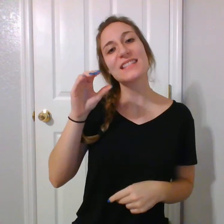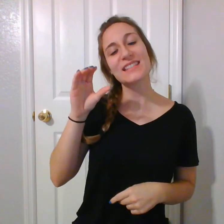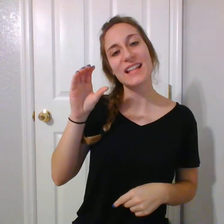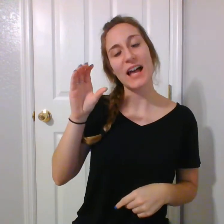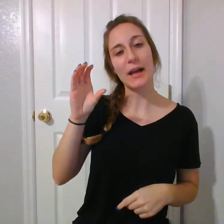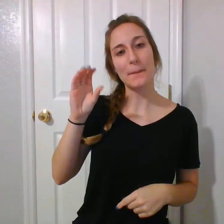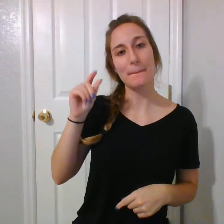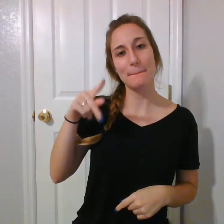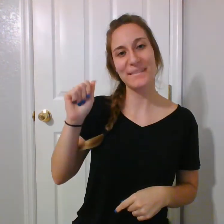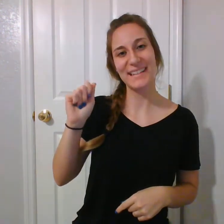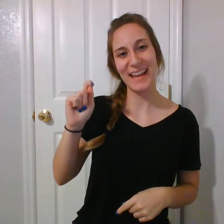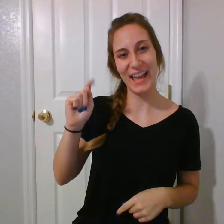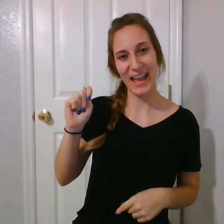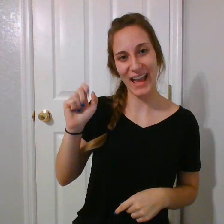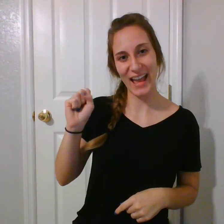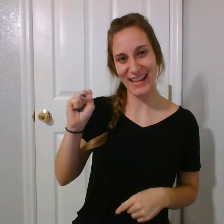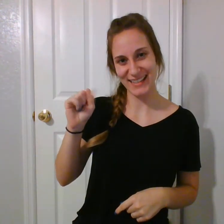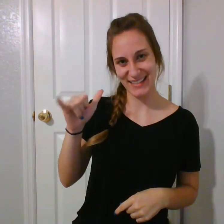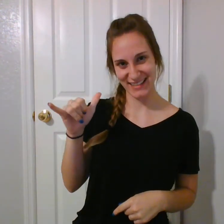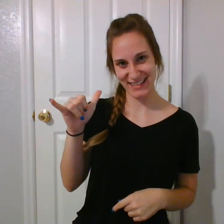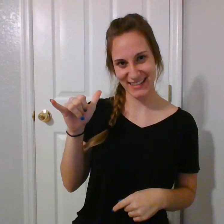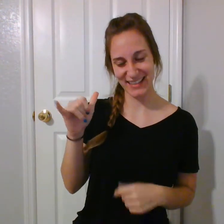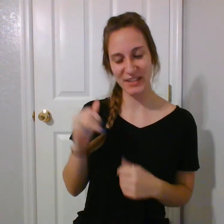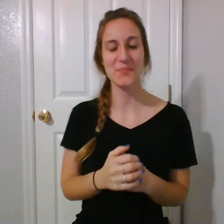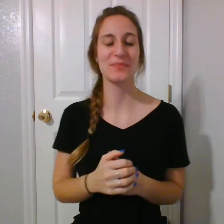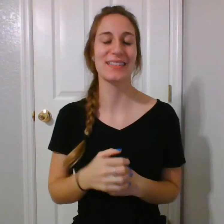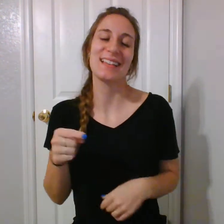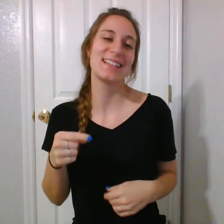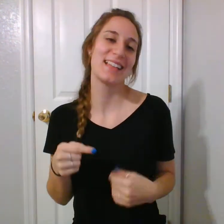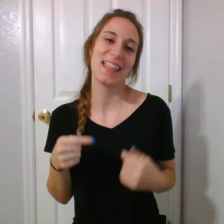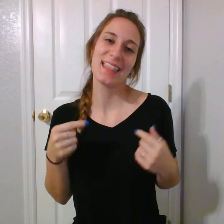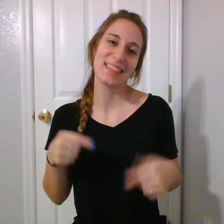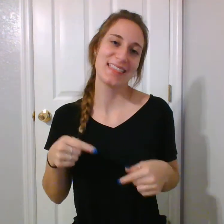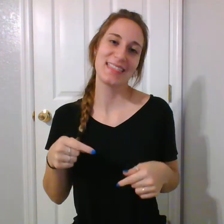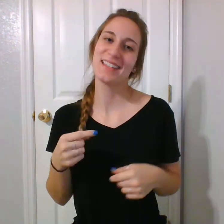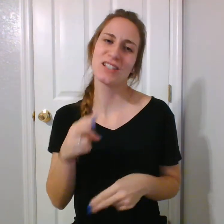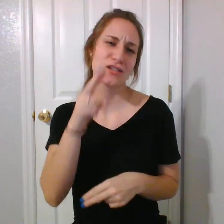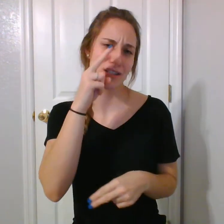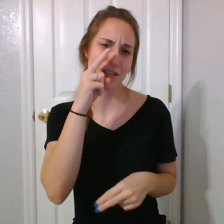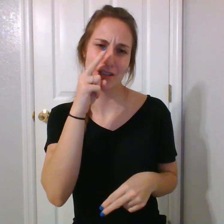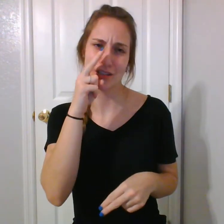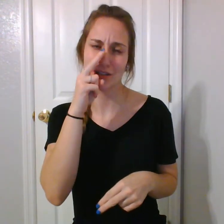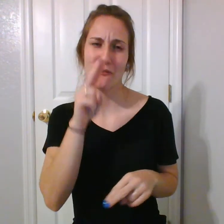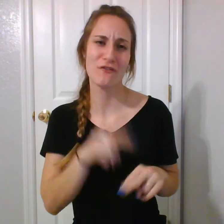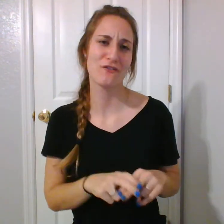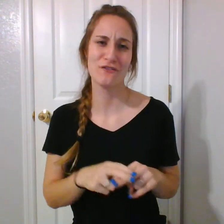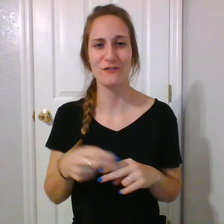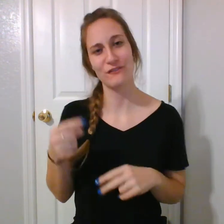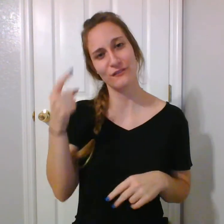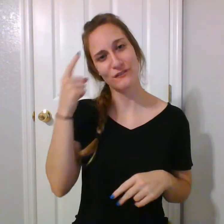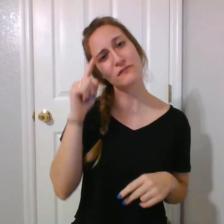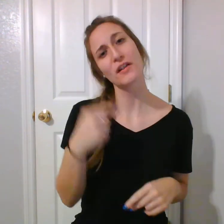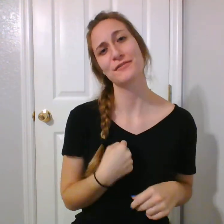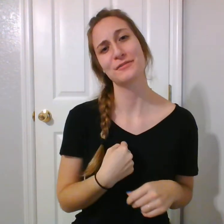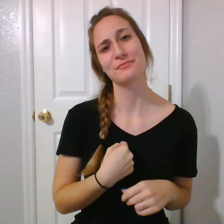hopefully soon. So this has been a really fun project for me, and I spent a lot of time out here hanging out with them because I'm a dork.